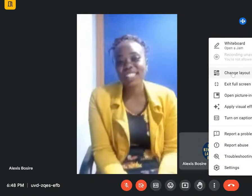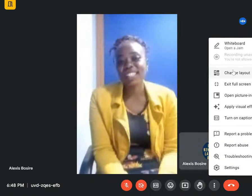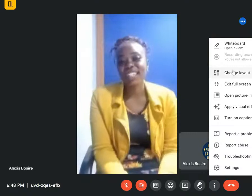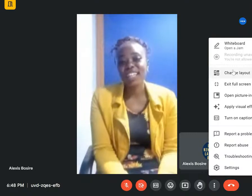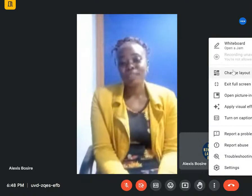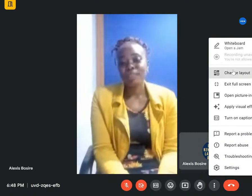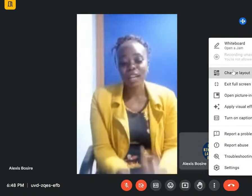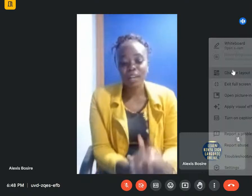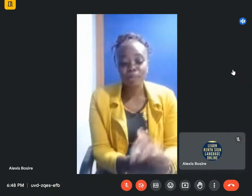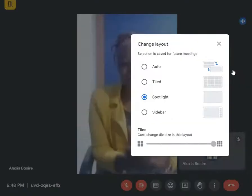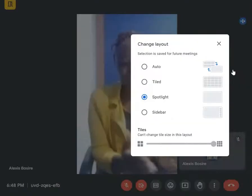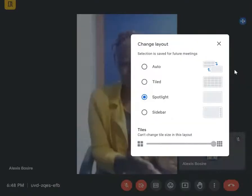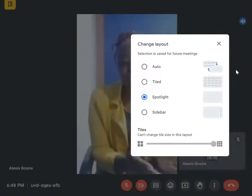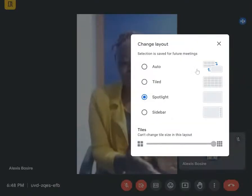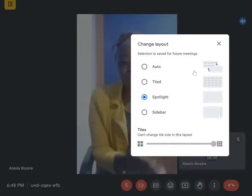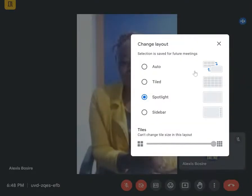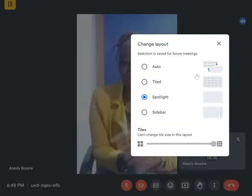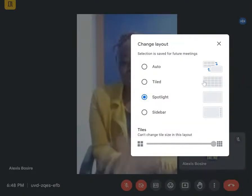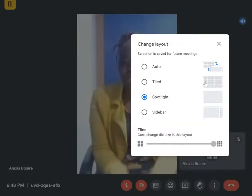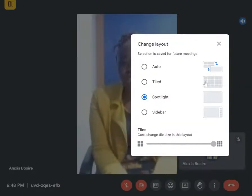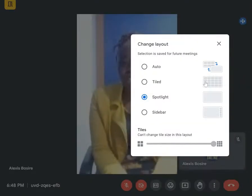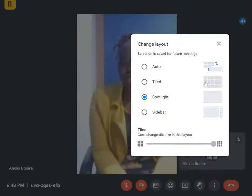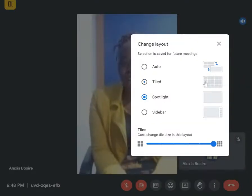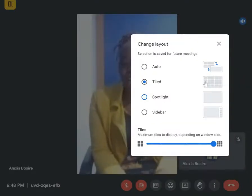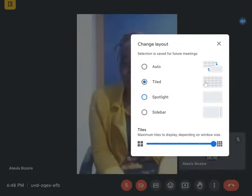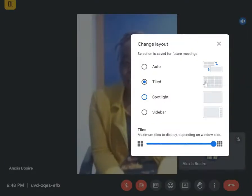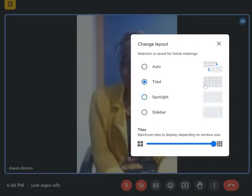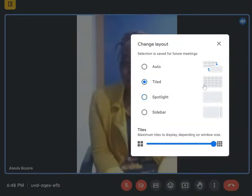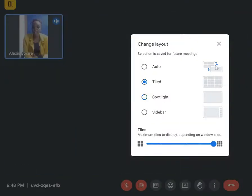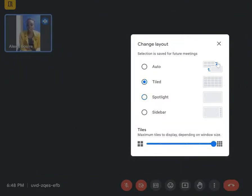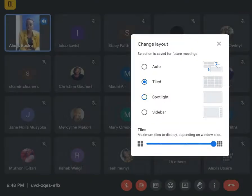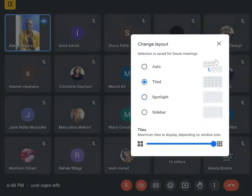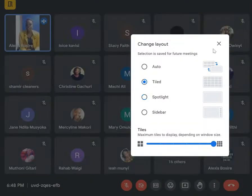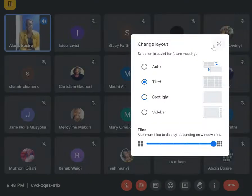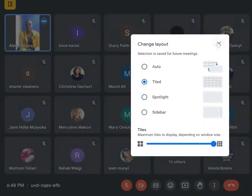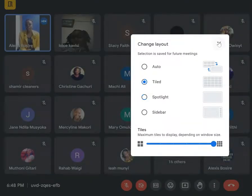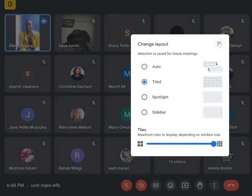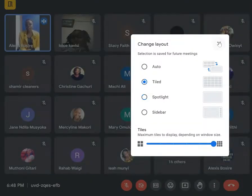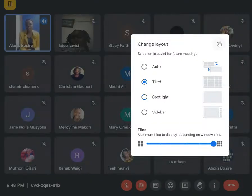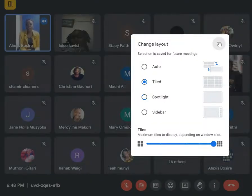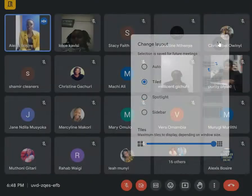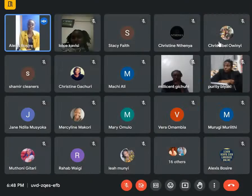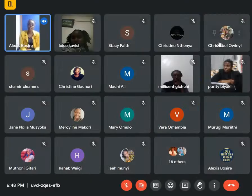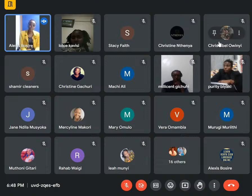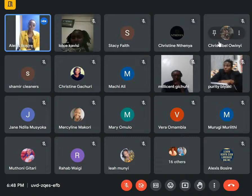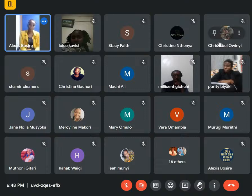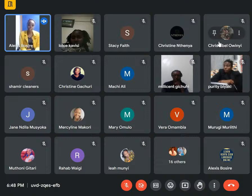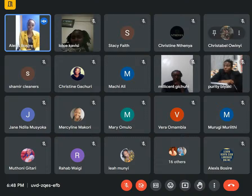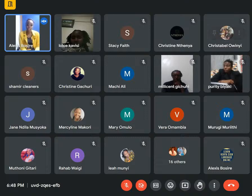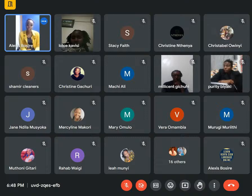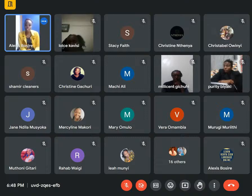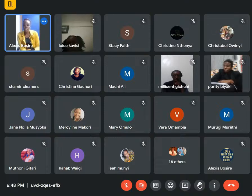easy. But of course, with the help of the videos, there is a link on the group. You can always refer to the videos.